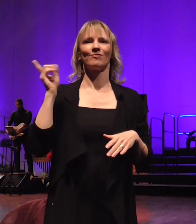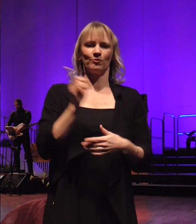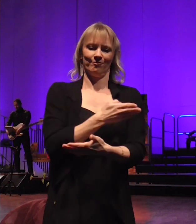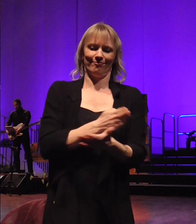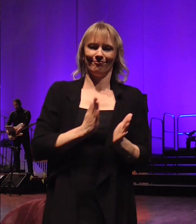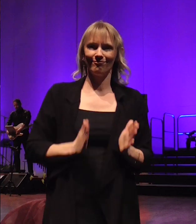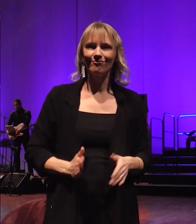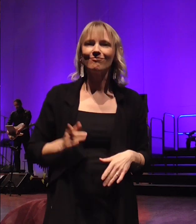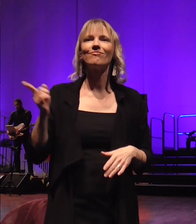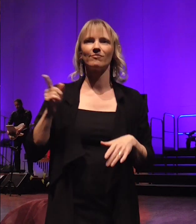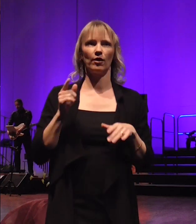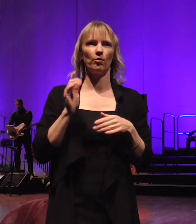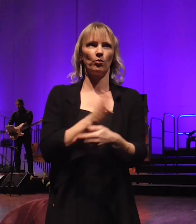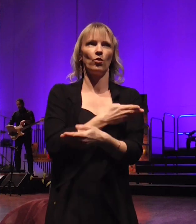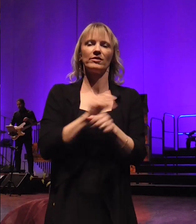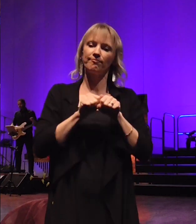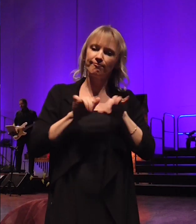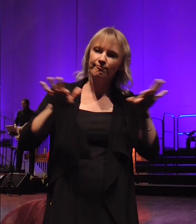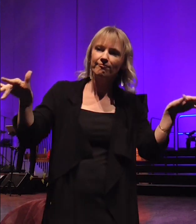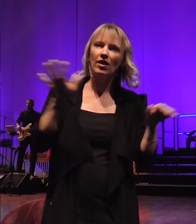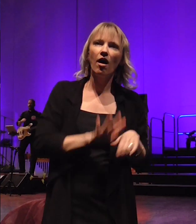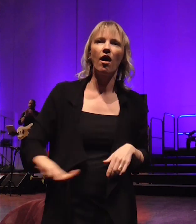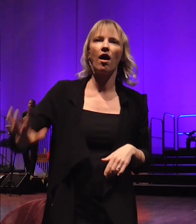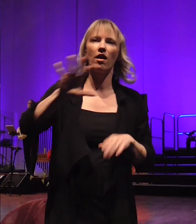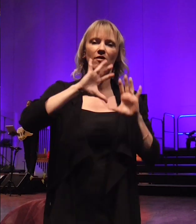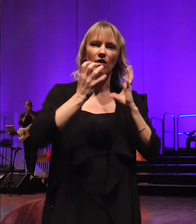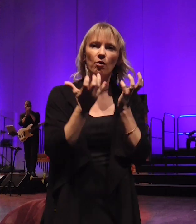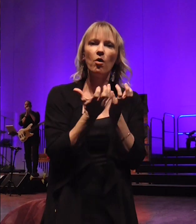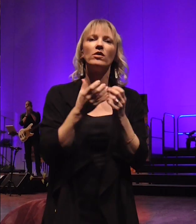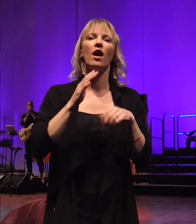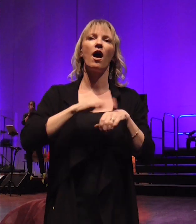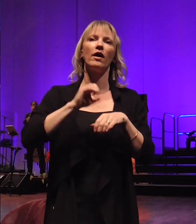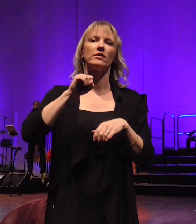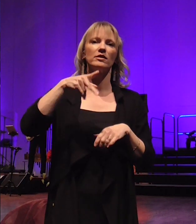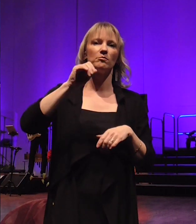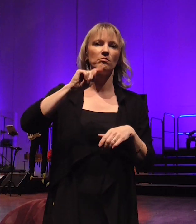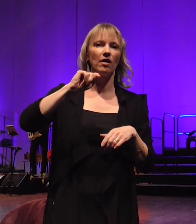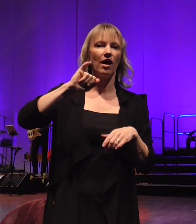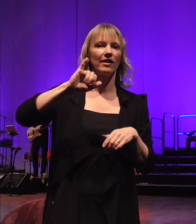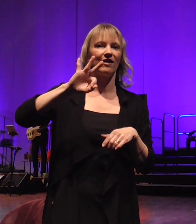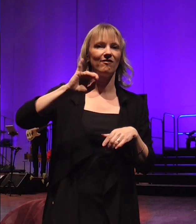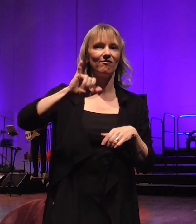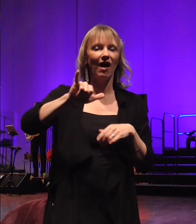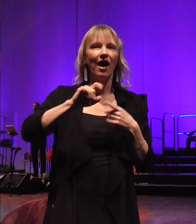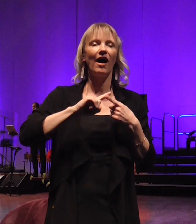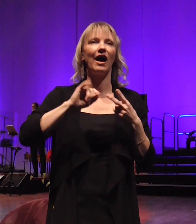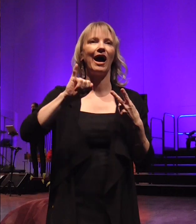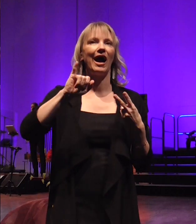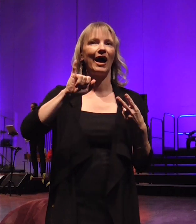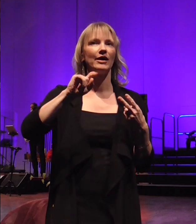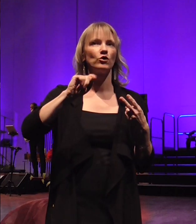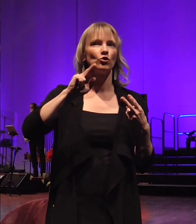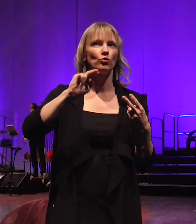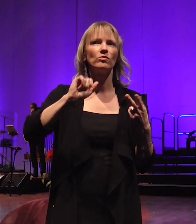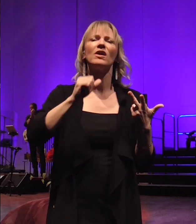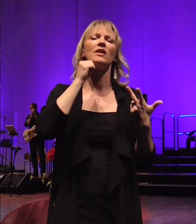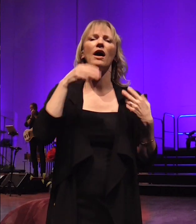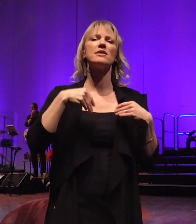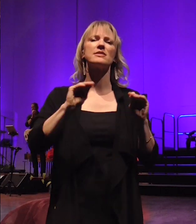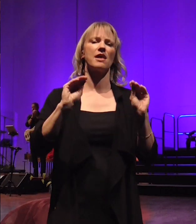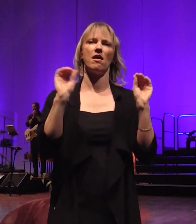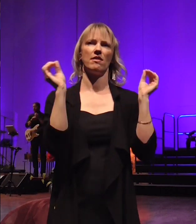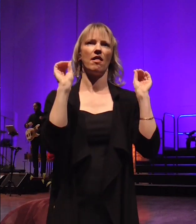all around the world. Lokana's on Spotify, on iTunes. Lokana won't be selling any